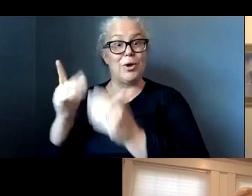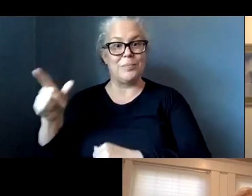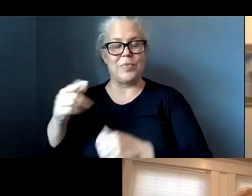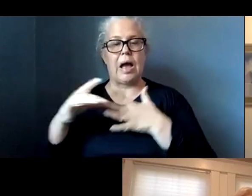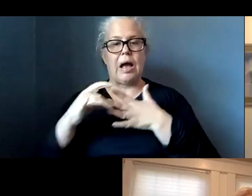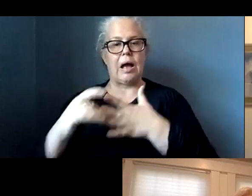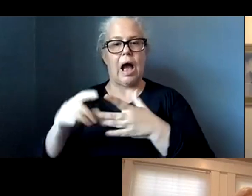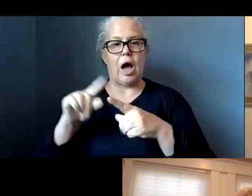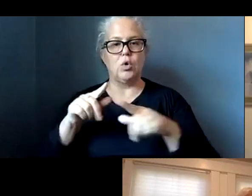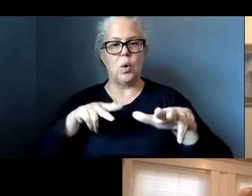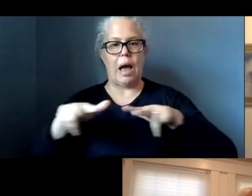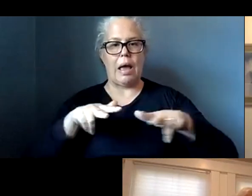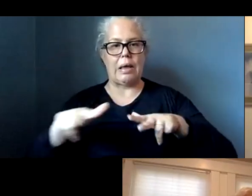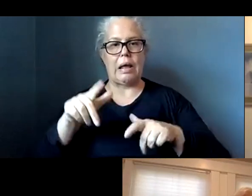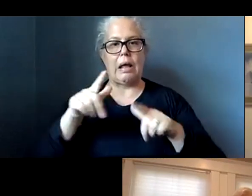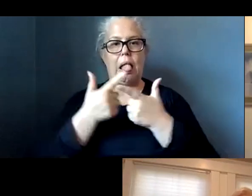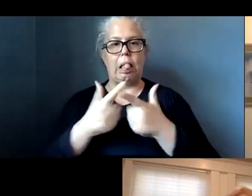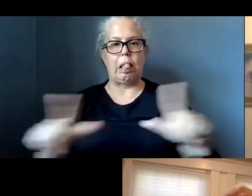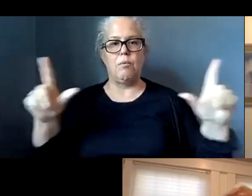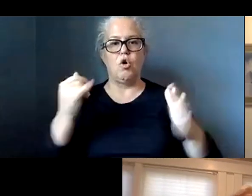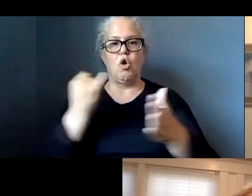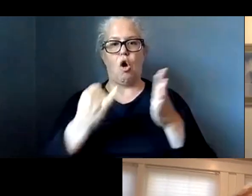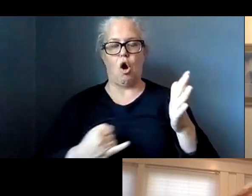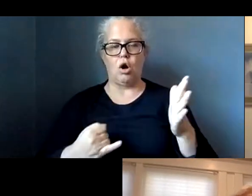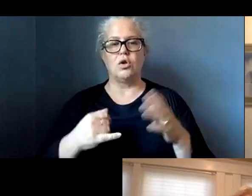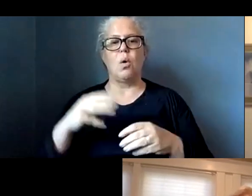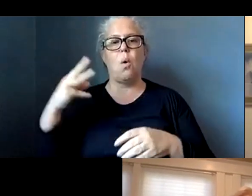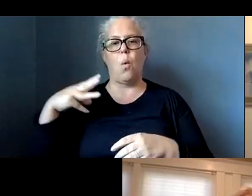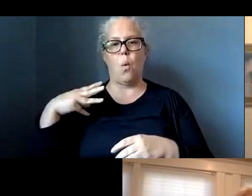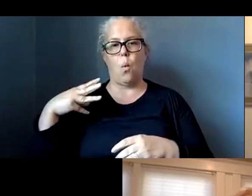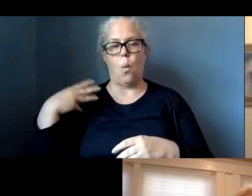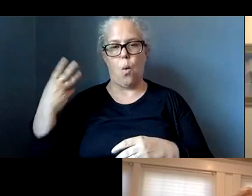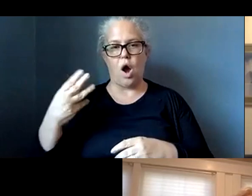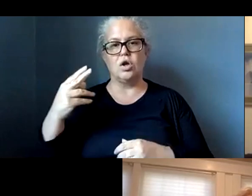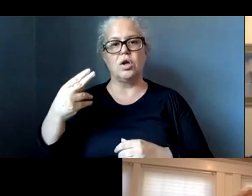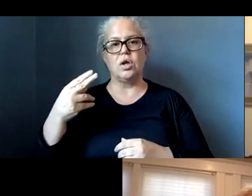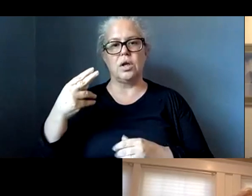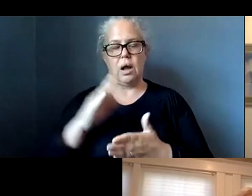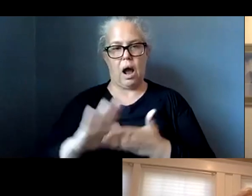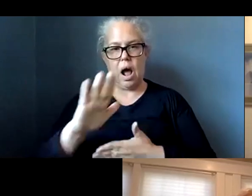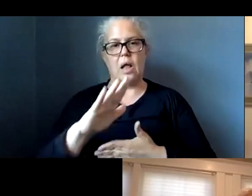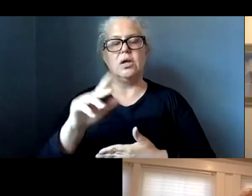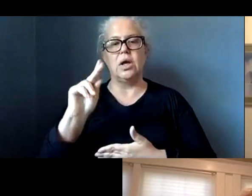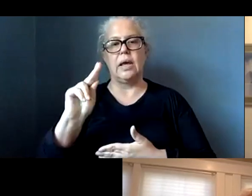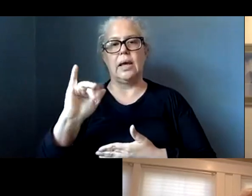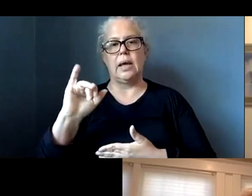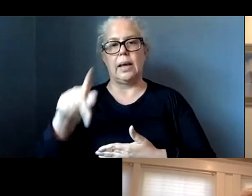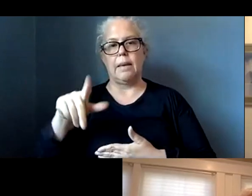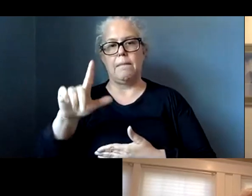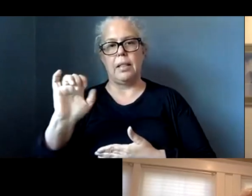to Hiking the Liberal Arts, the Washington College Kiplin Hall Program, published in 2020 by Common